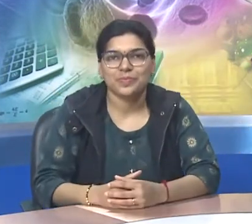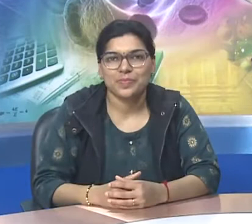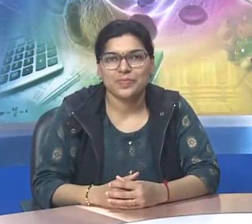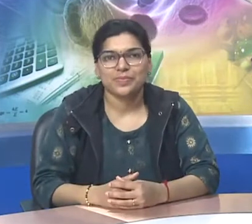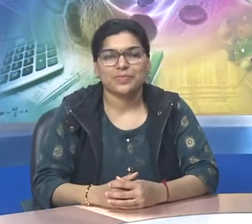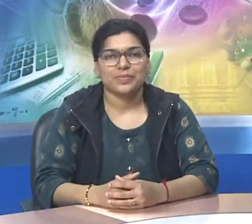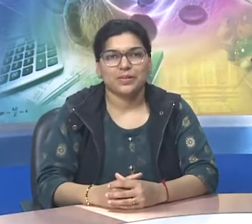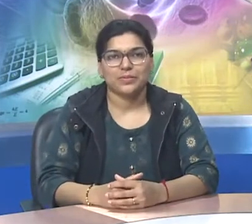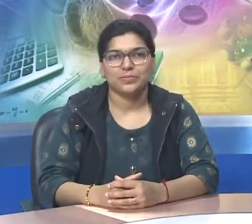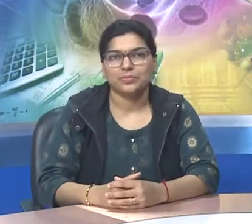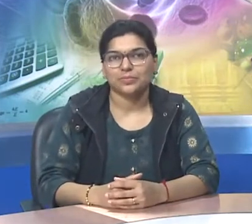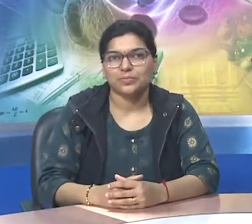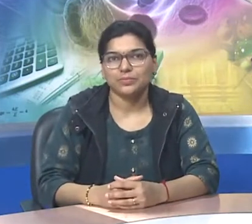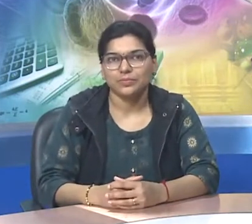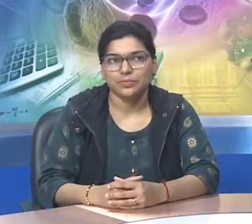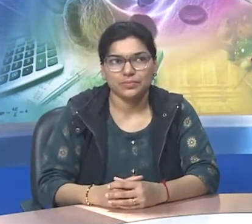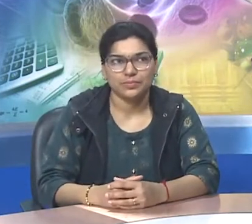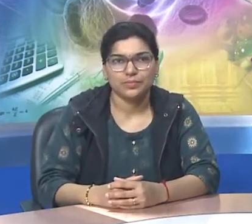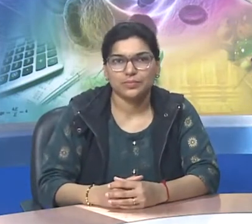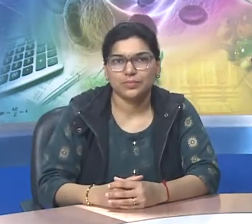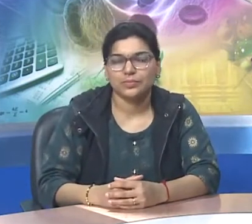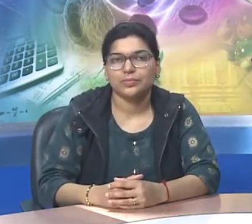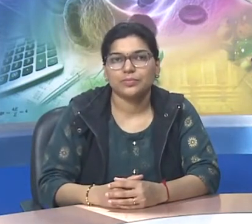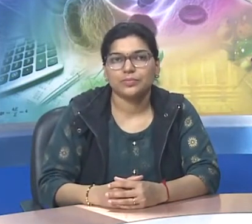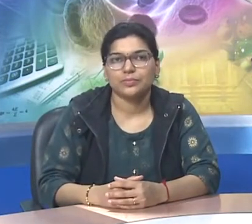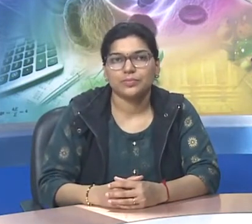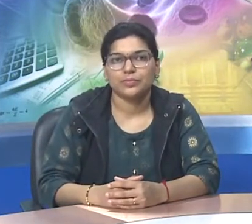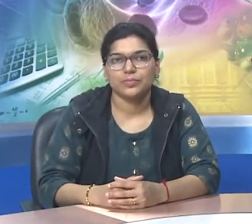she wants to remind her memories now.